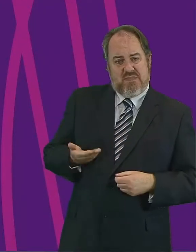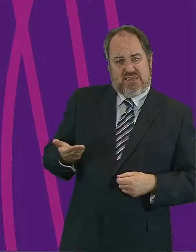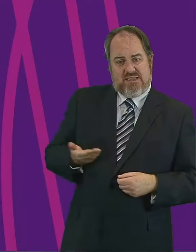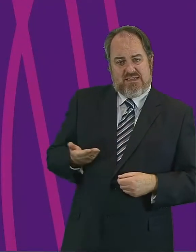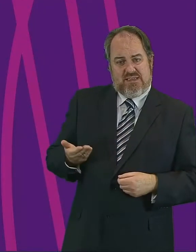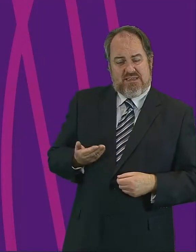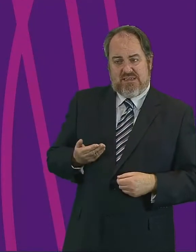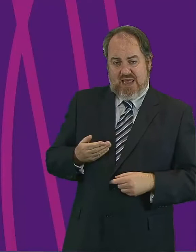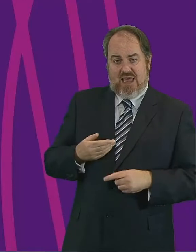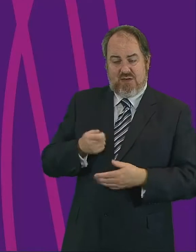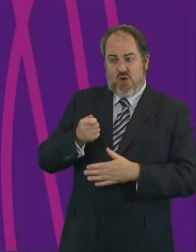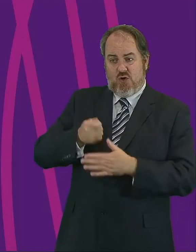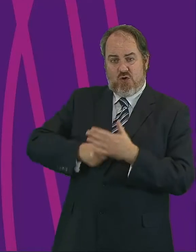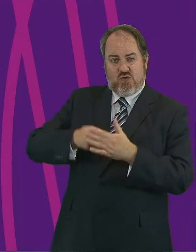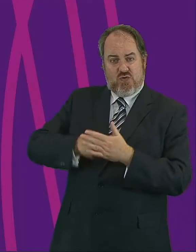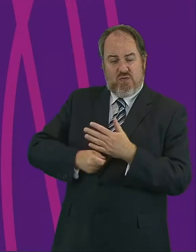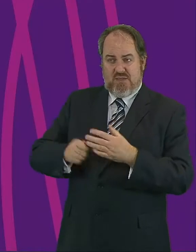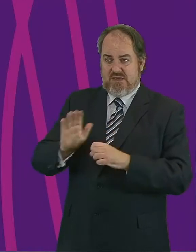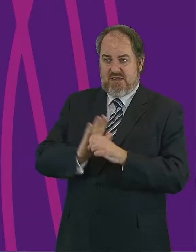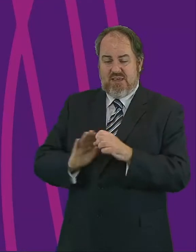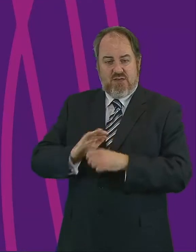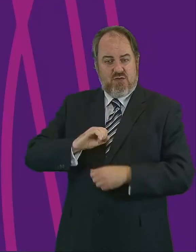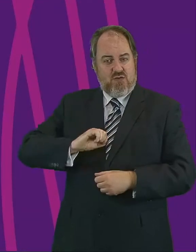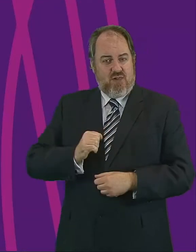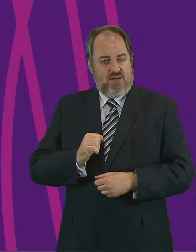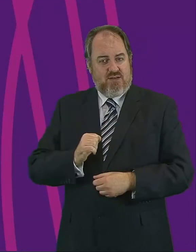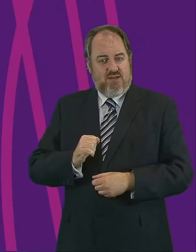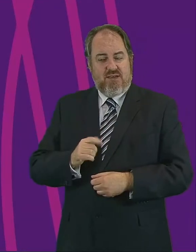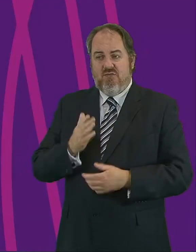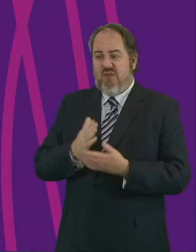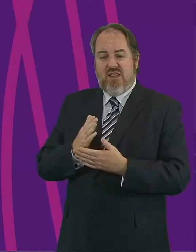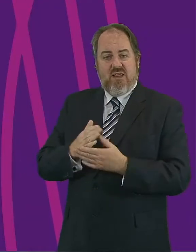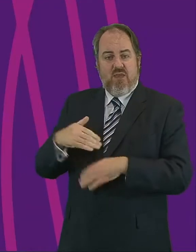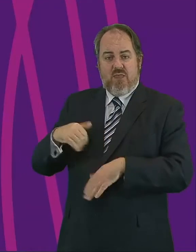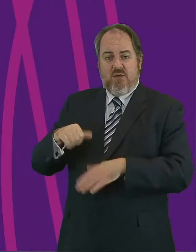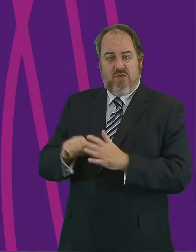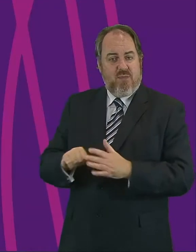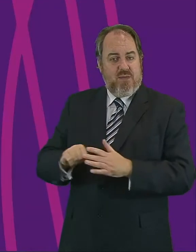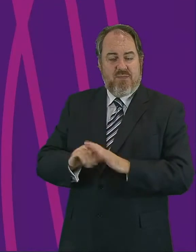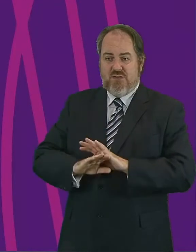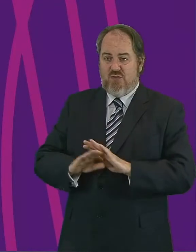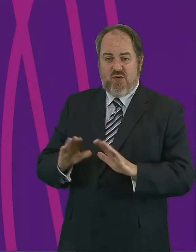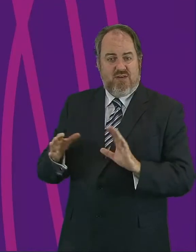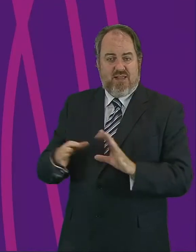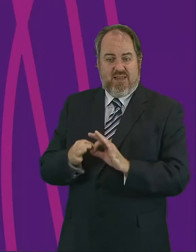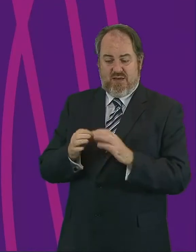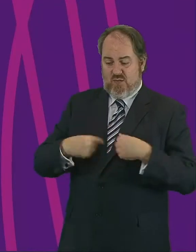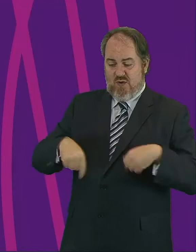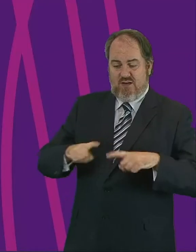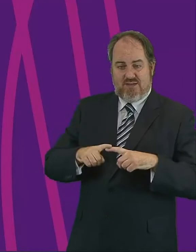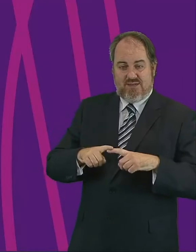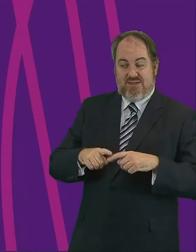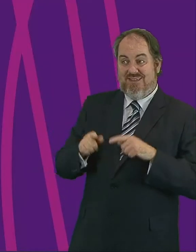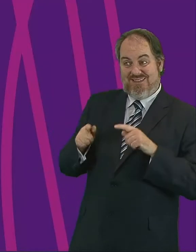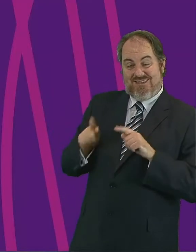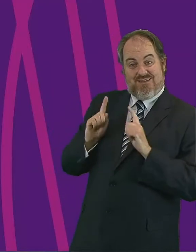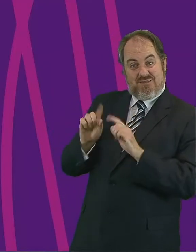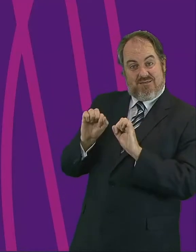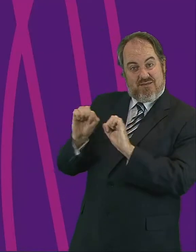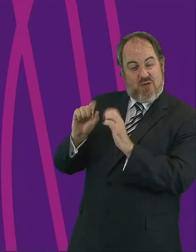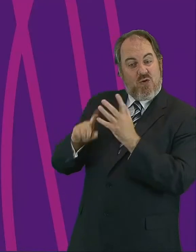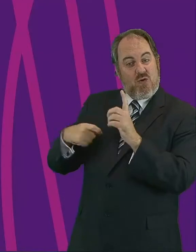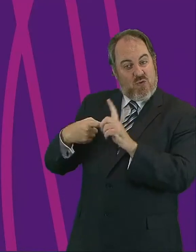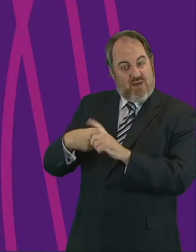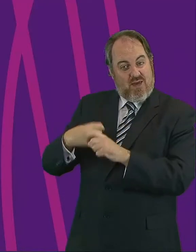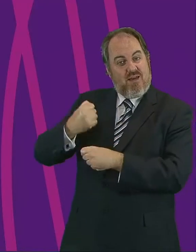real threat to the prosperity of these islands comes not from the devolved administrations, but from the current UK Government. It is the UK Government which